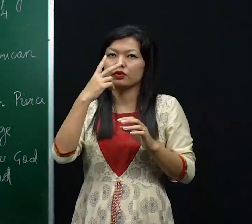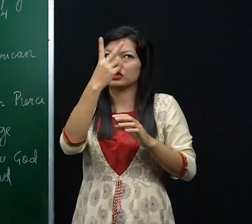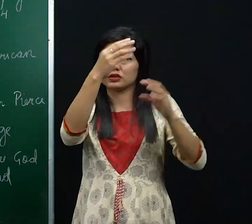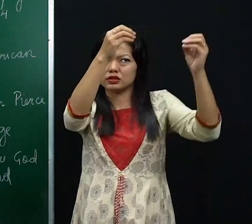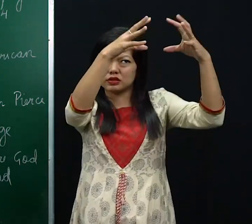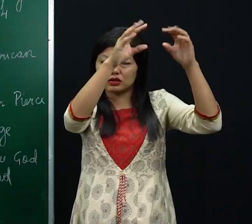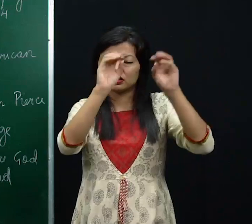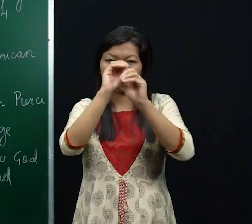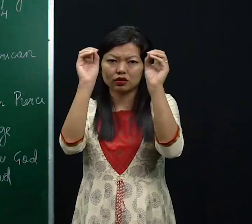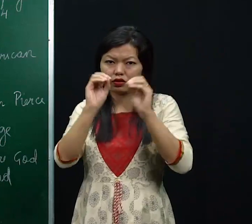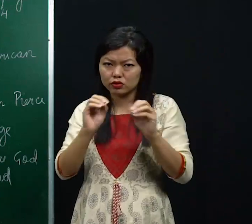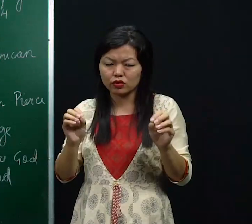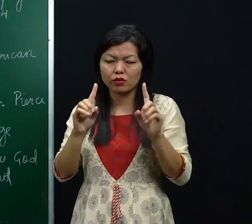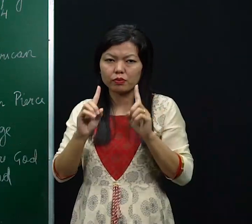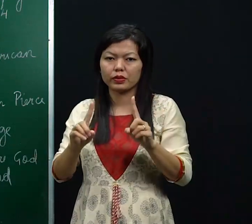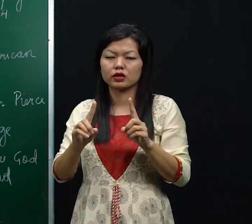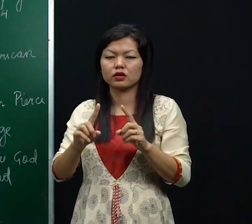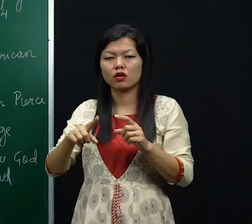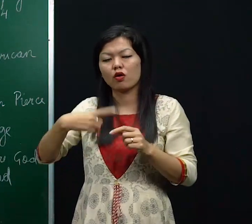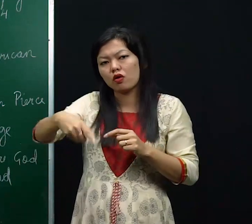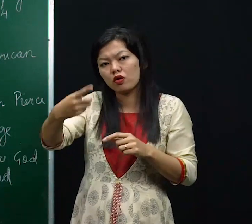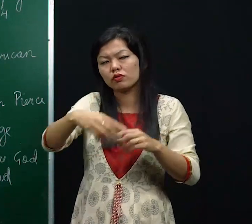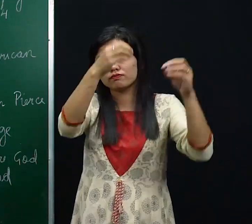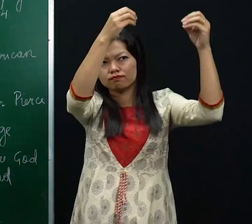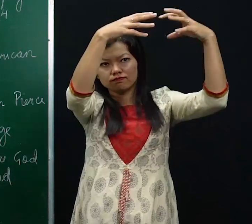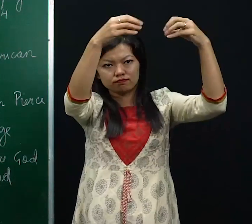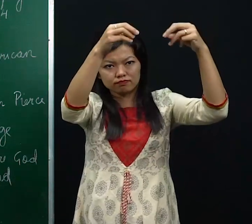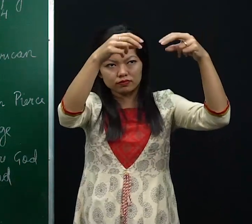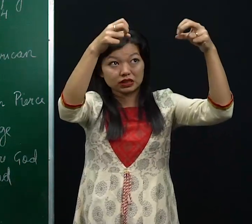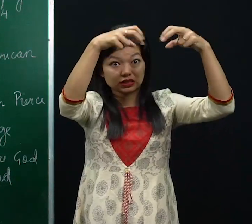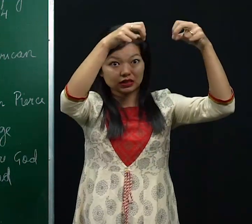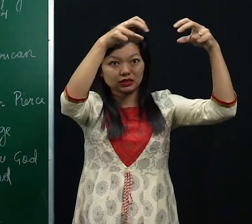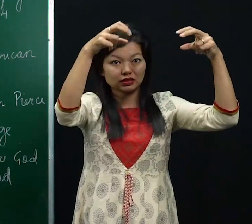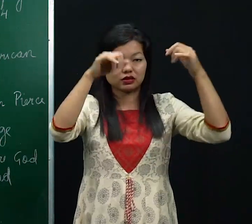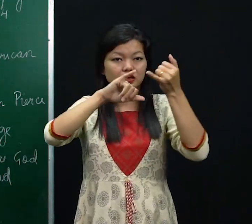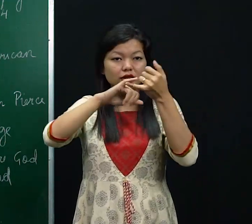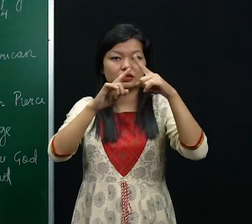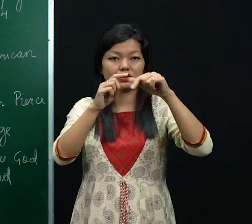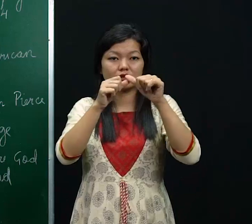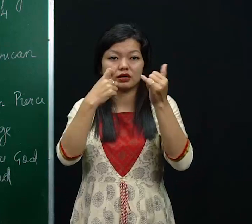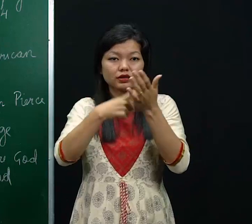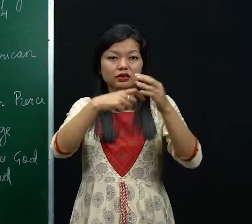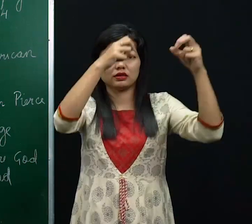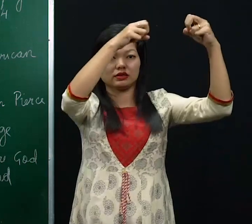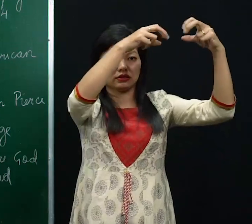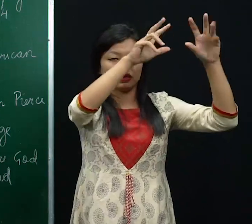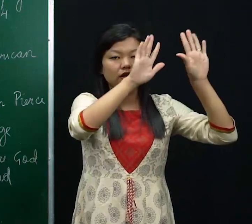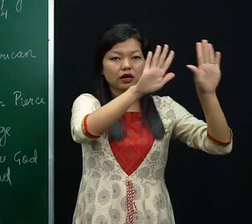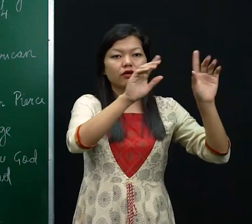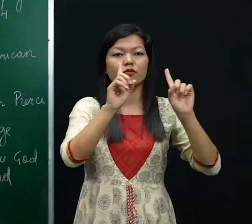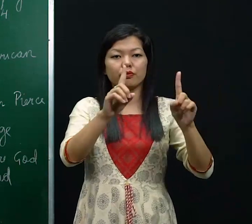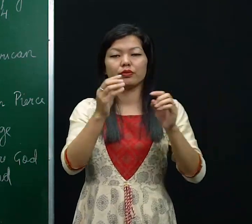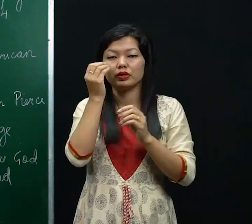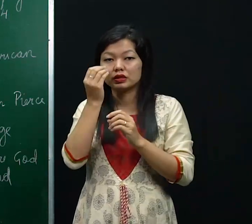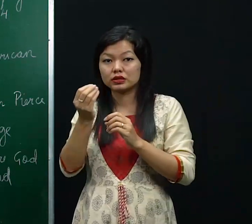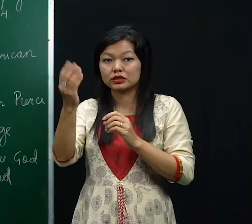said, "My words will be there." And very truly, even today, we will know the importance of what he said some 100 years back.